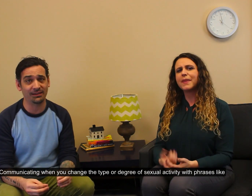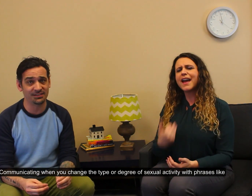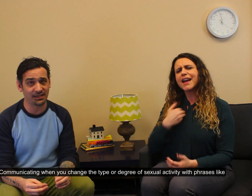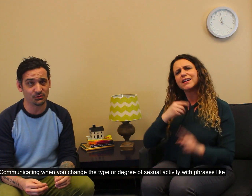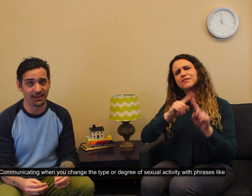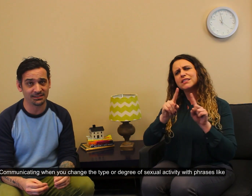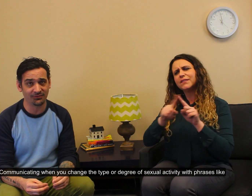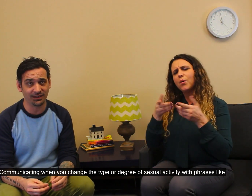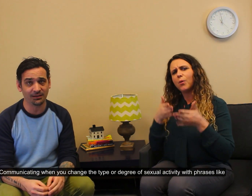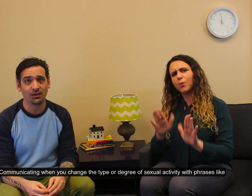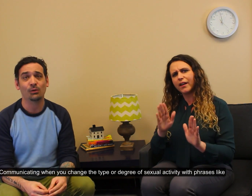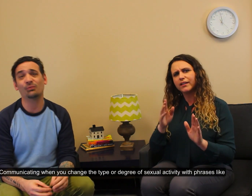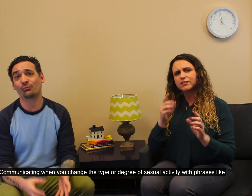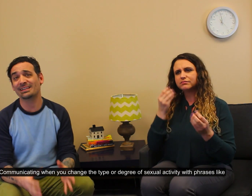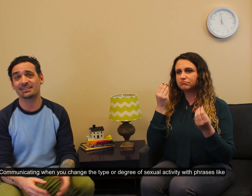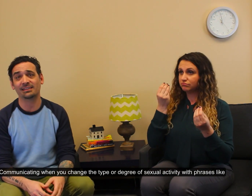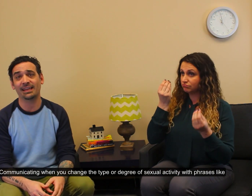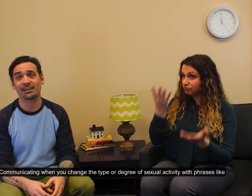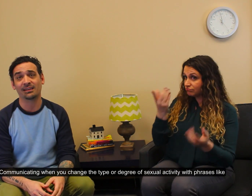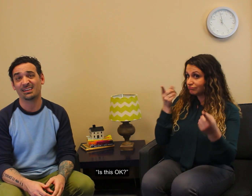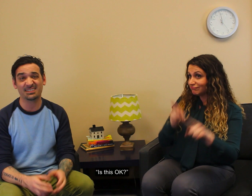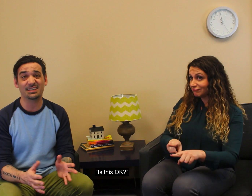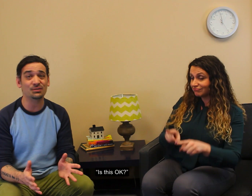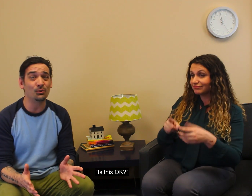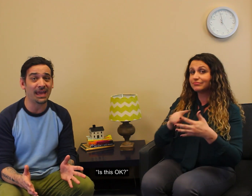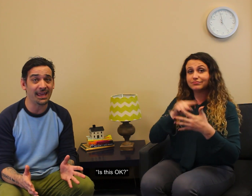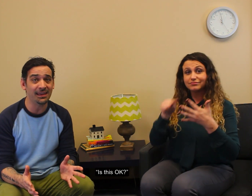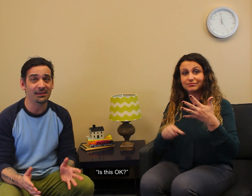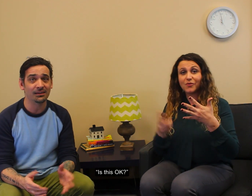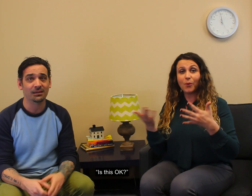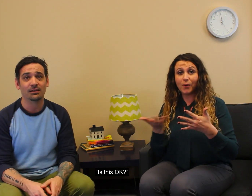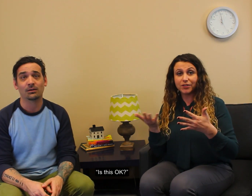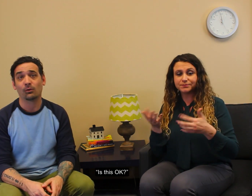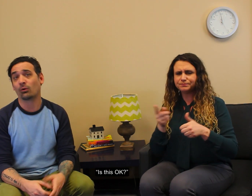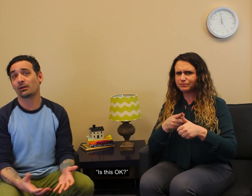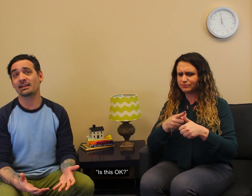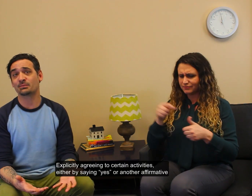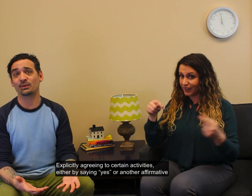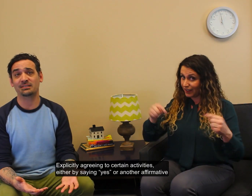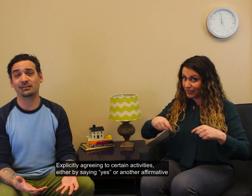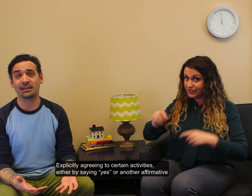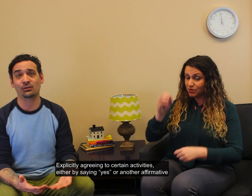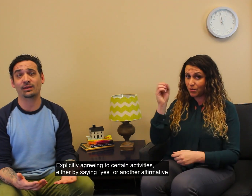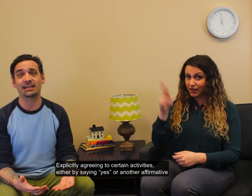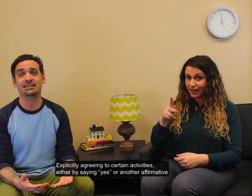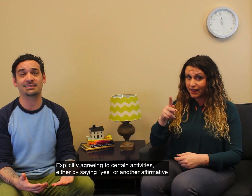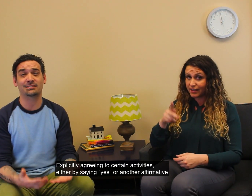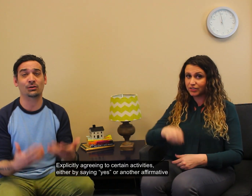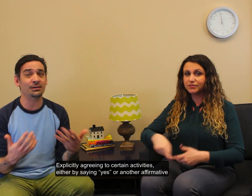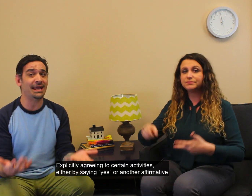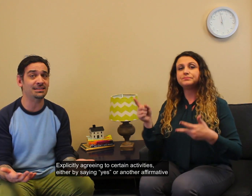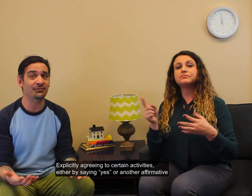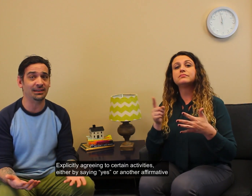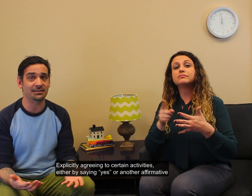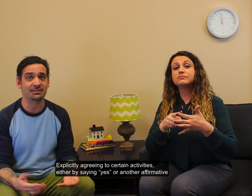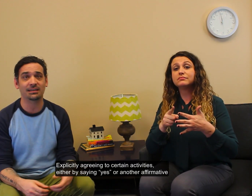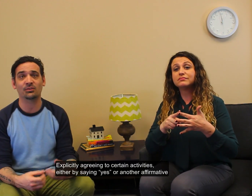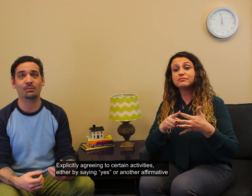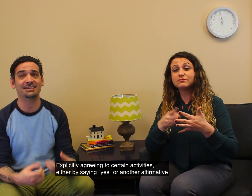of sexual activity with phrases like, "Is this okay?" Or explicitly agreeing to certain activities, either by